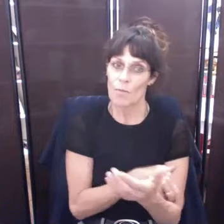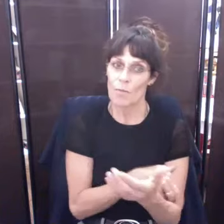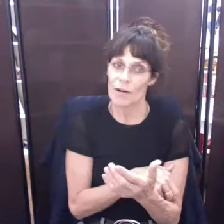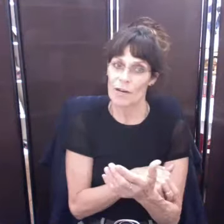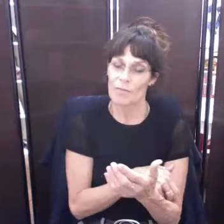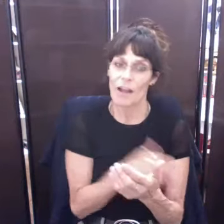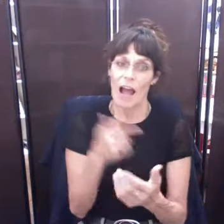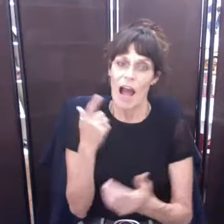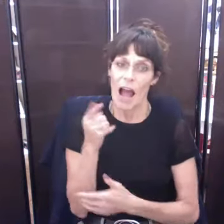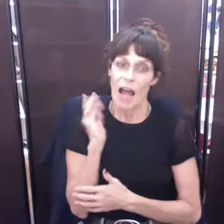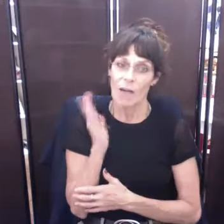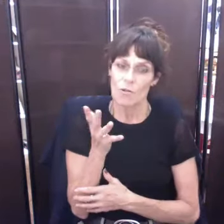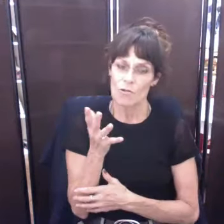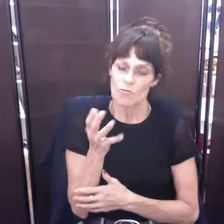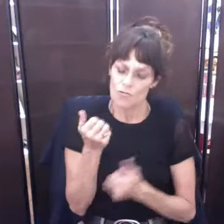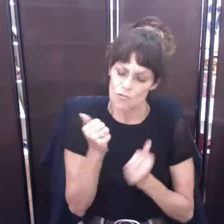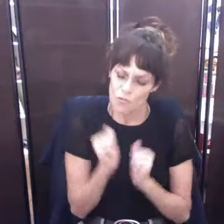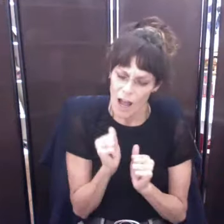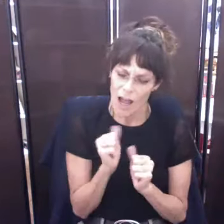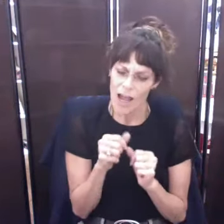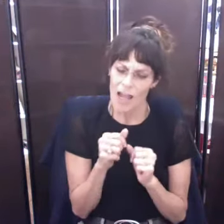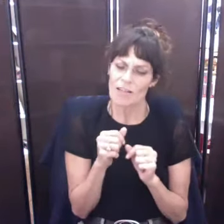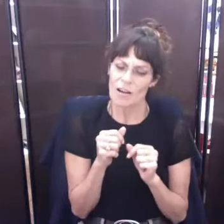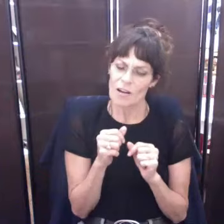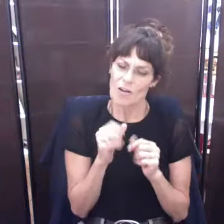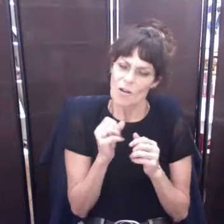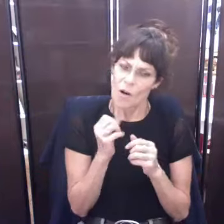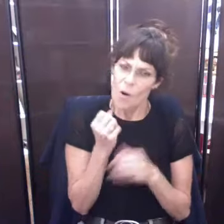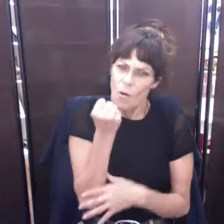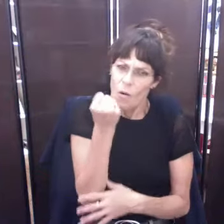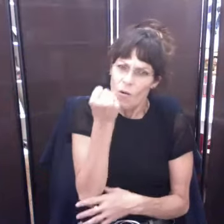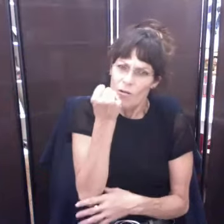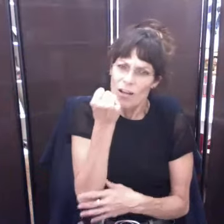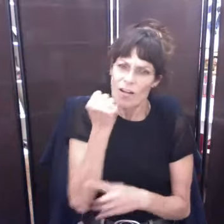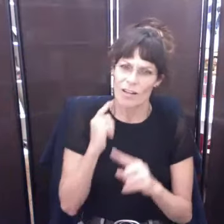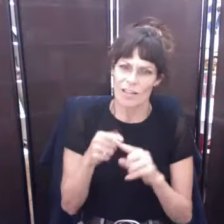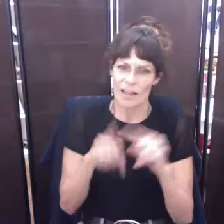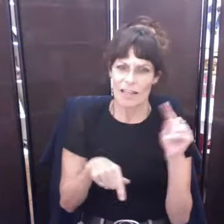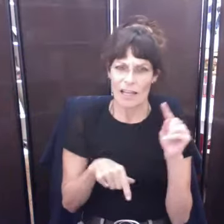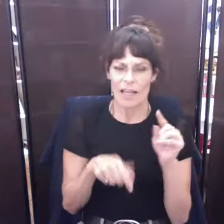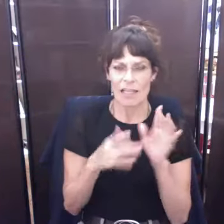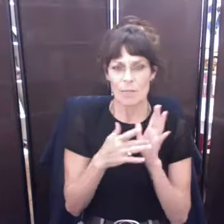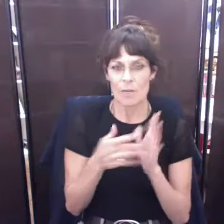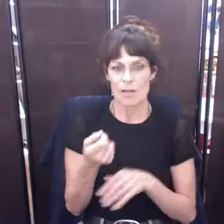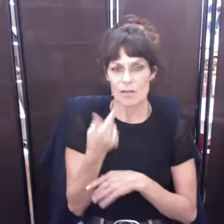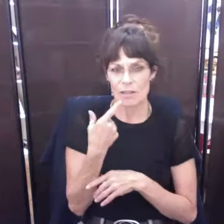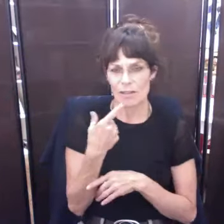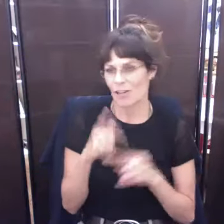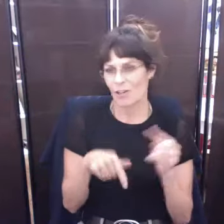on to the very depths of my soul until I can't any longer. And when I took those pills, I just couldn't any longer. And that's exactly